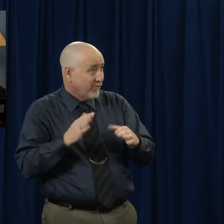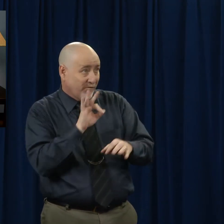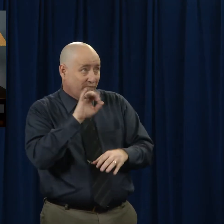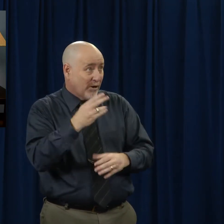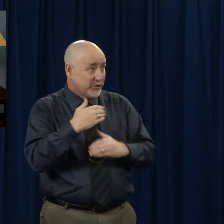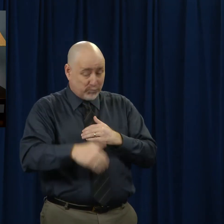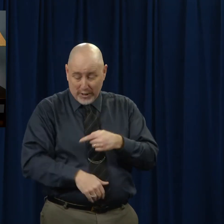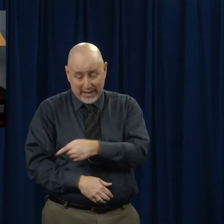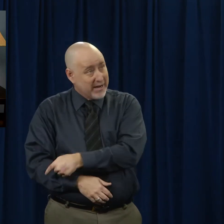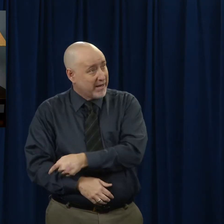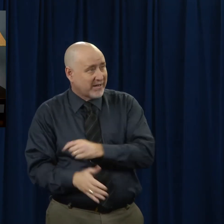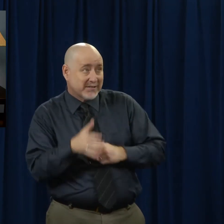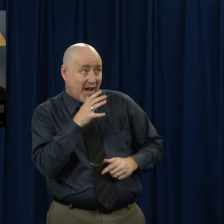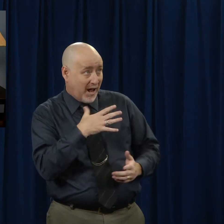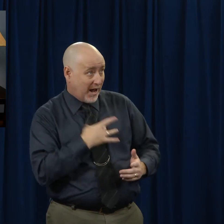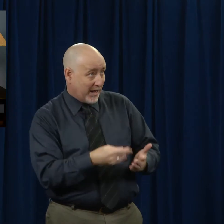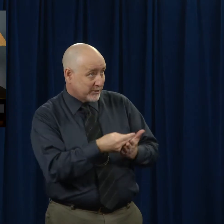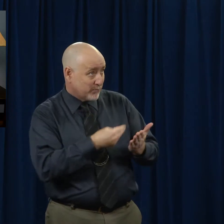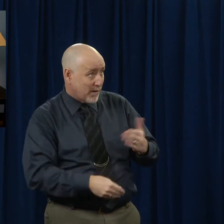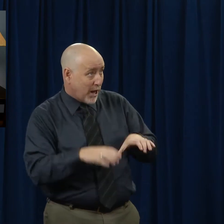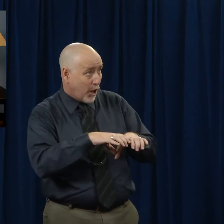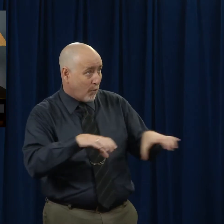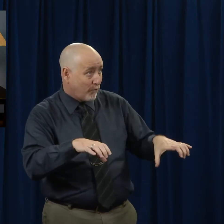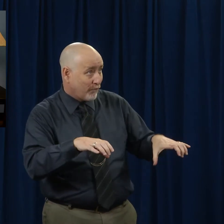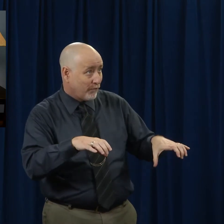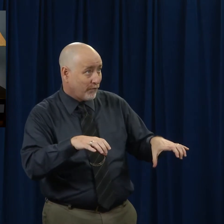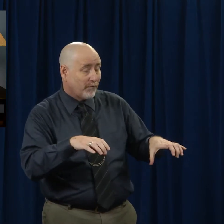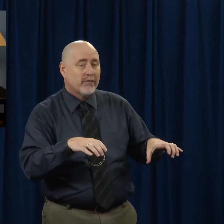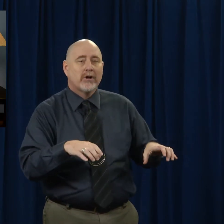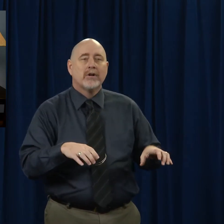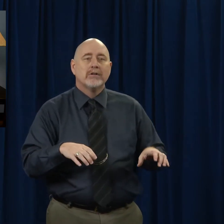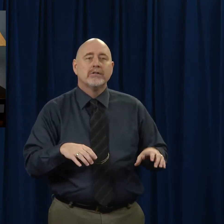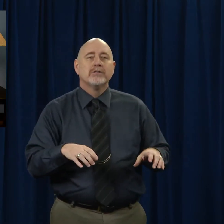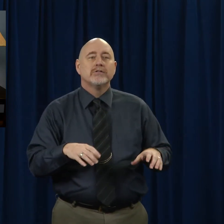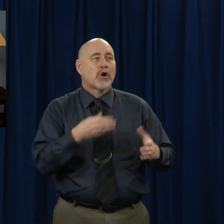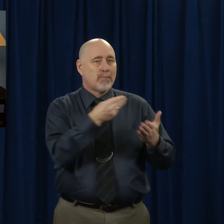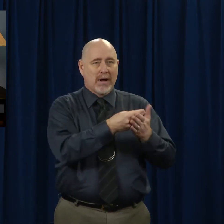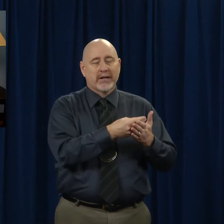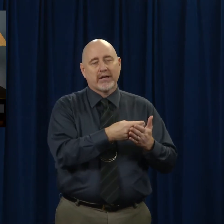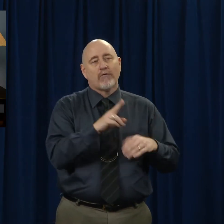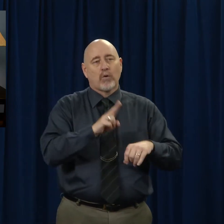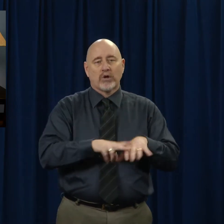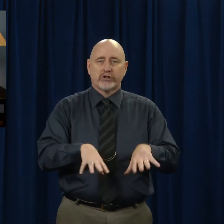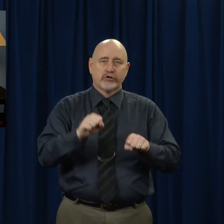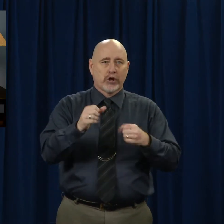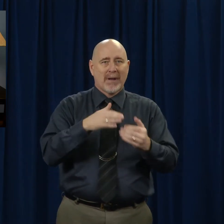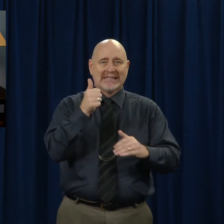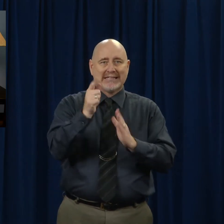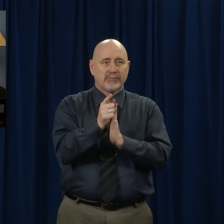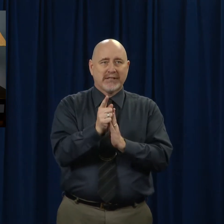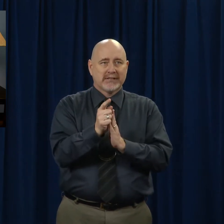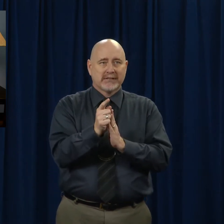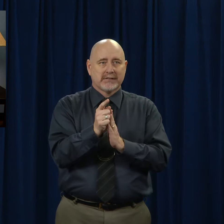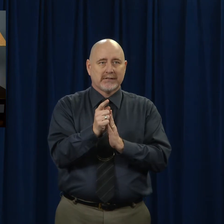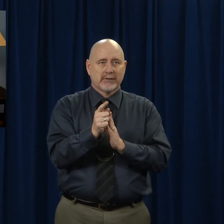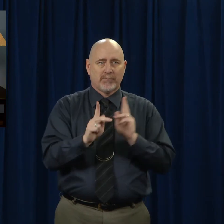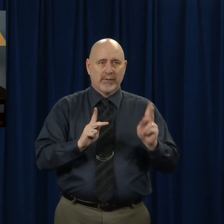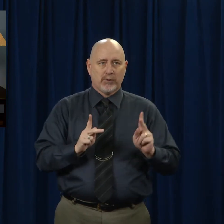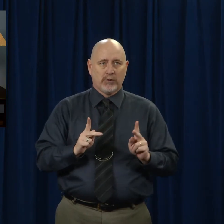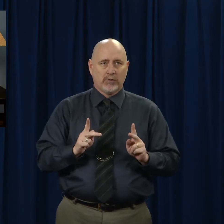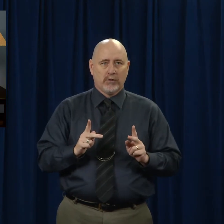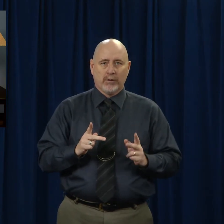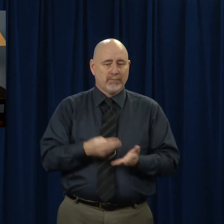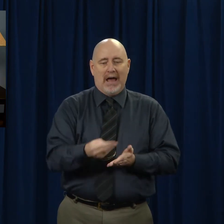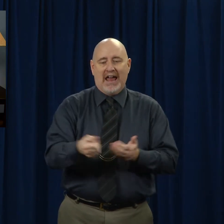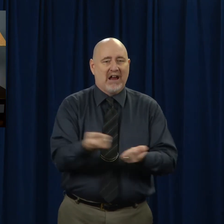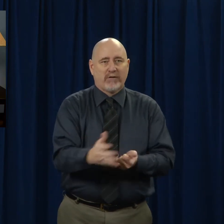baked fresh bread and it's hot. Would you like to buy a loaf?" And so she'd bring the money. Of course, it took about 10 minutes the people would